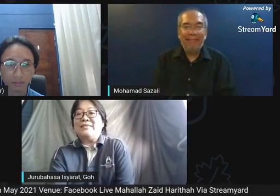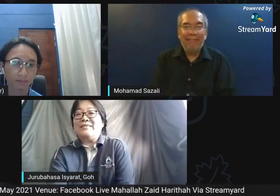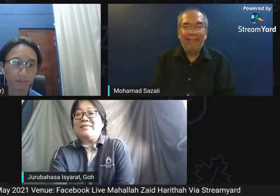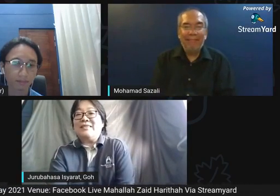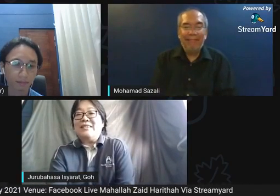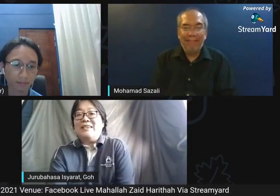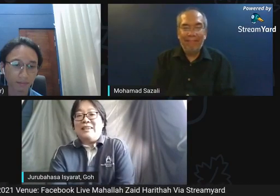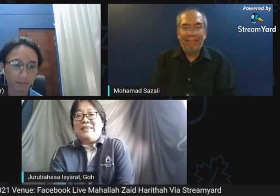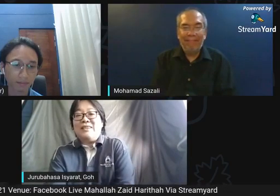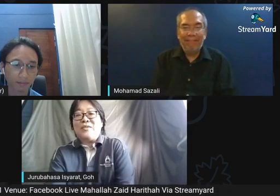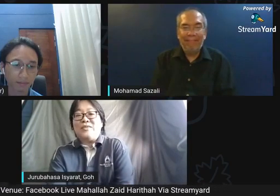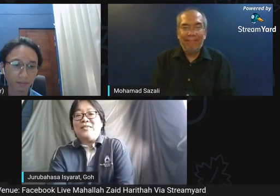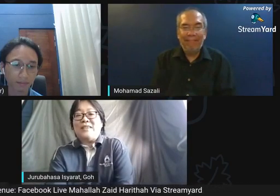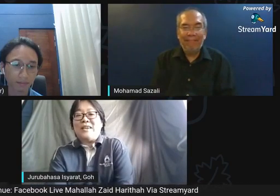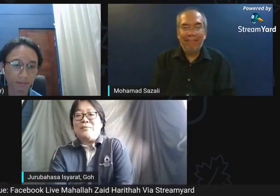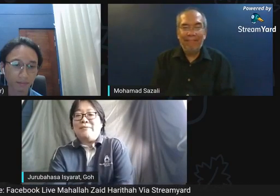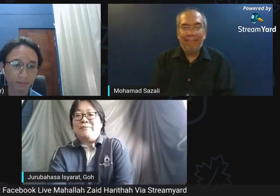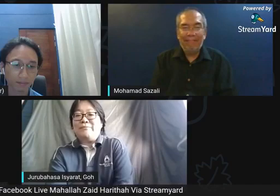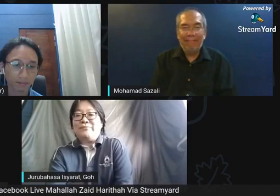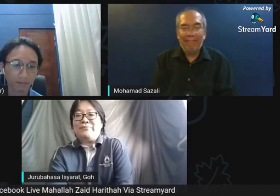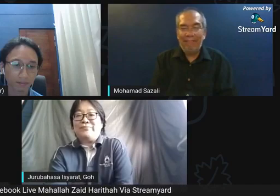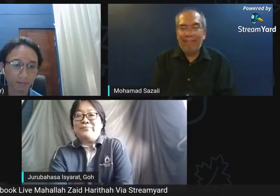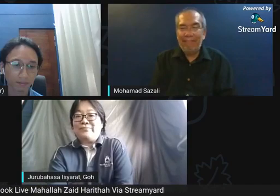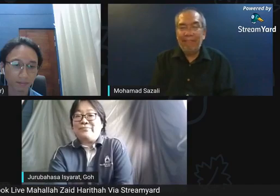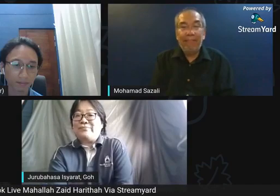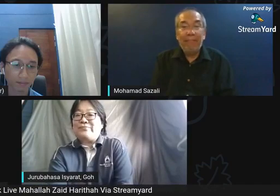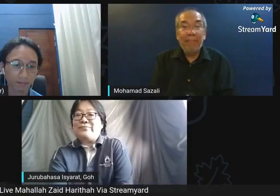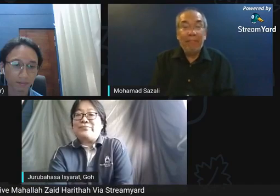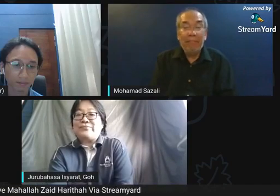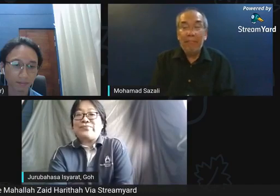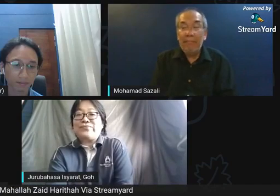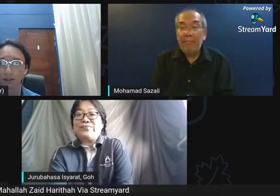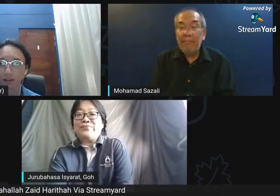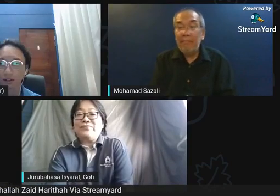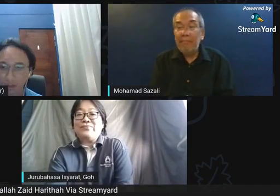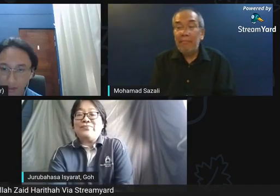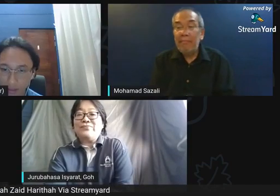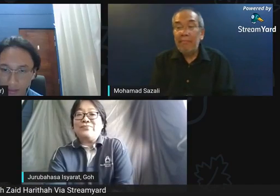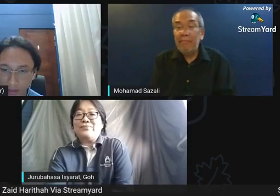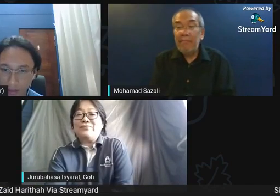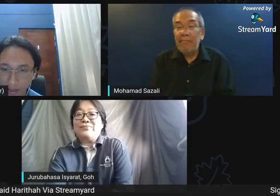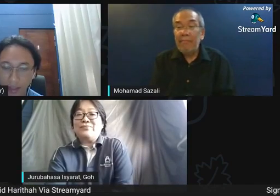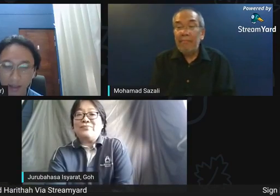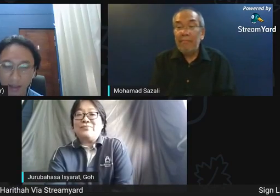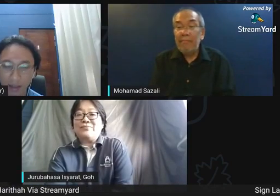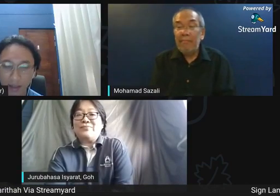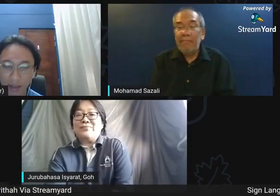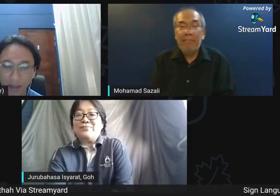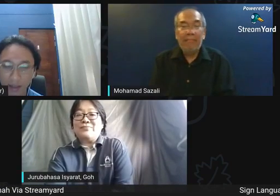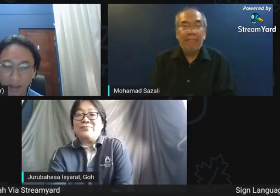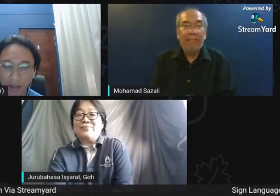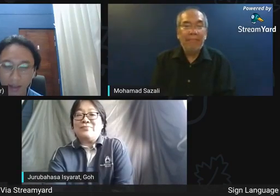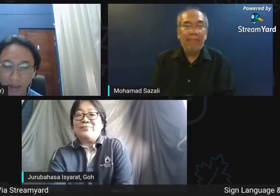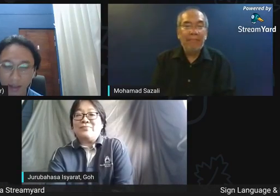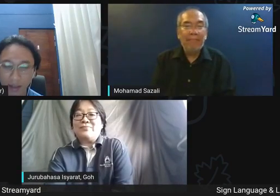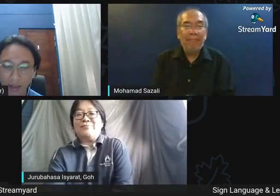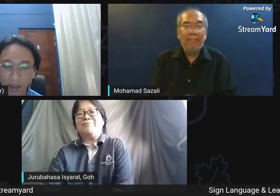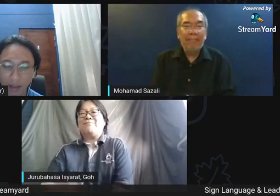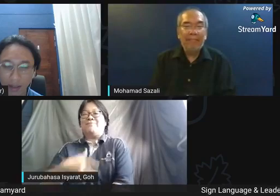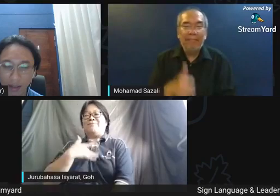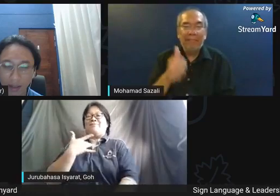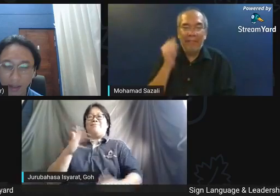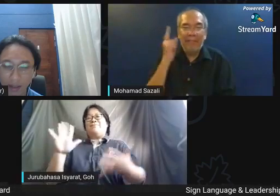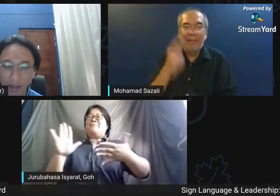Okay. Any other questions, Cik Amir? Oh, I think that's all the questions for